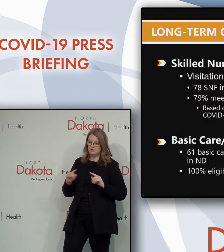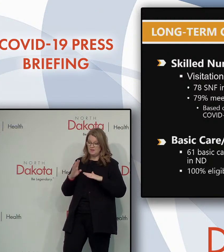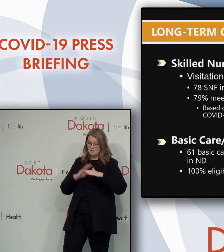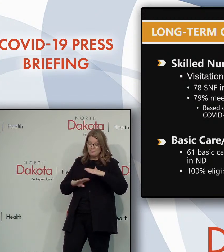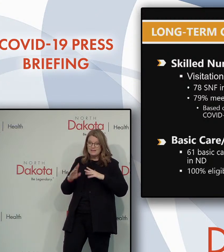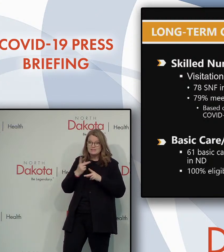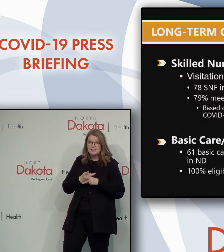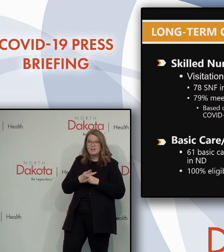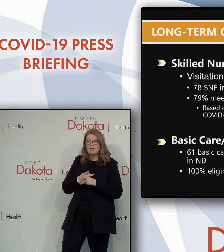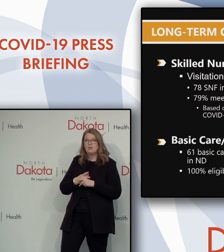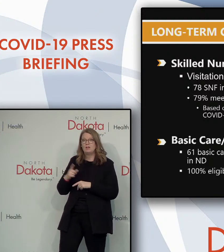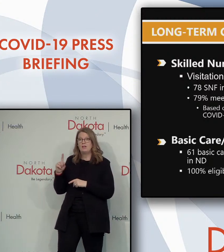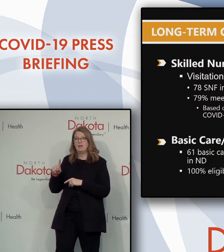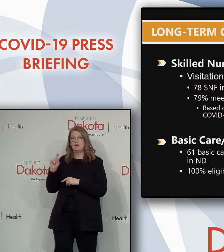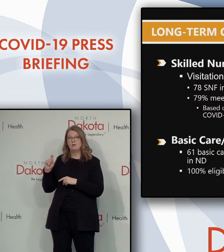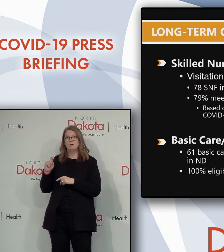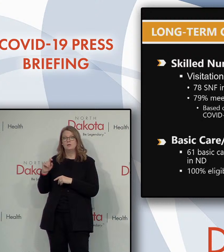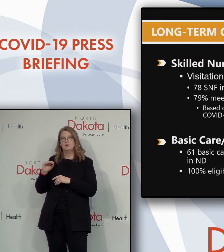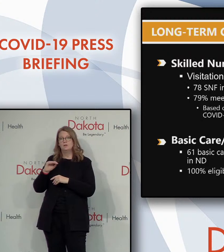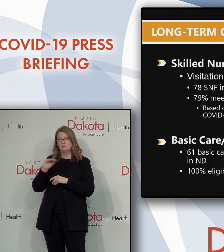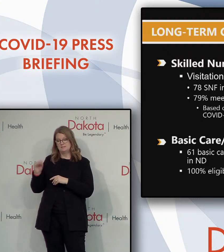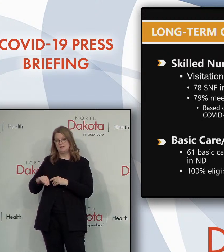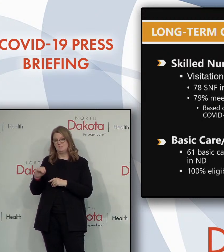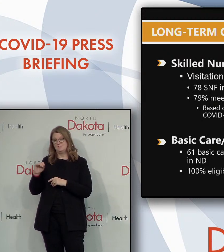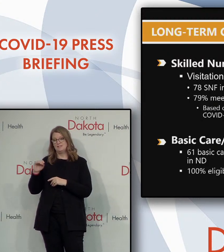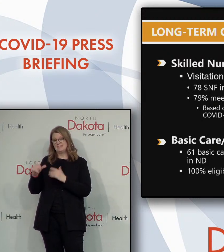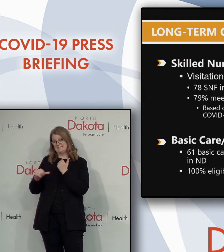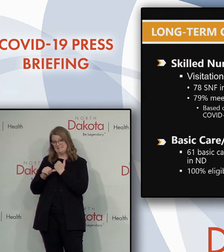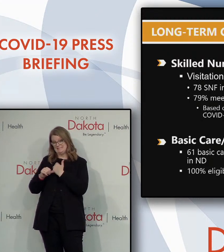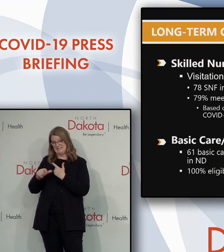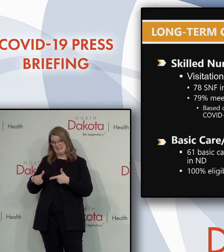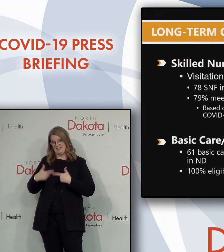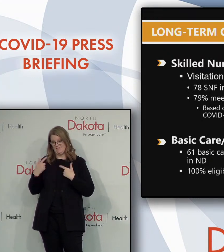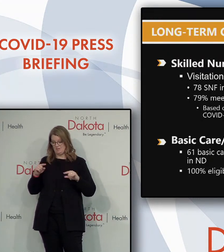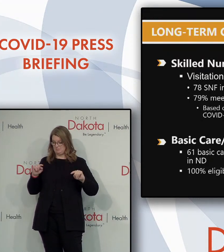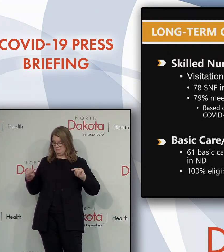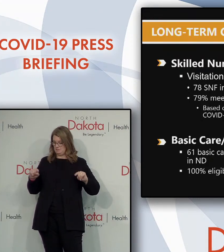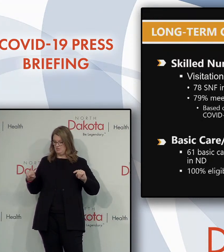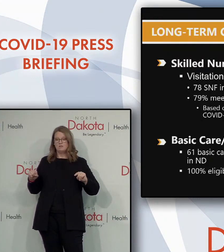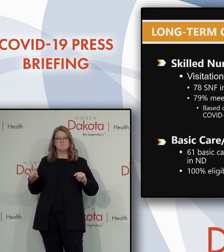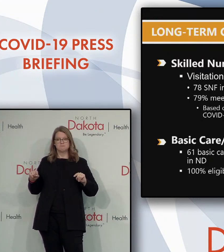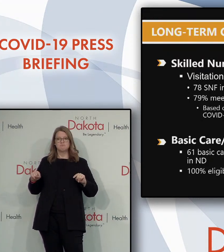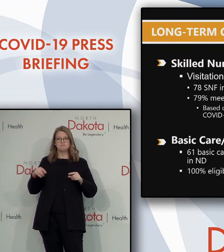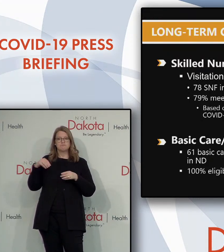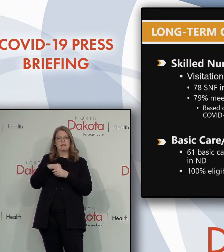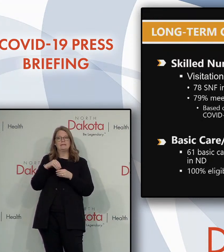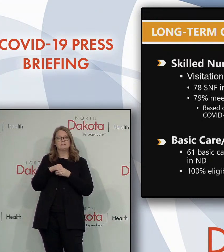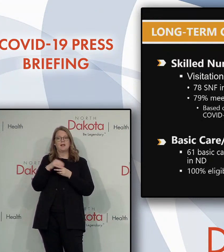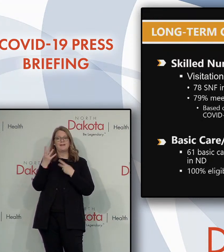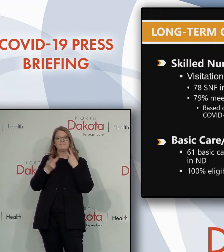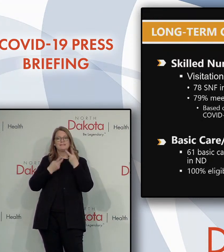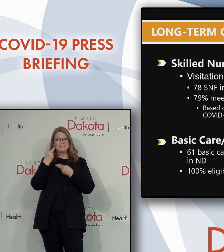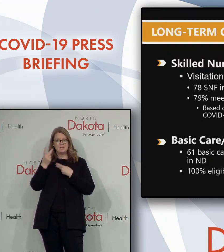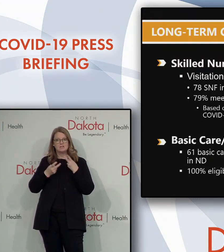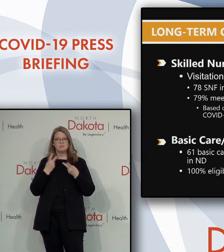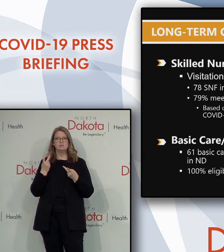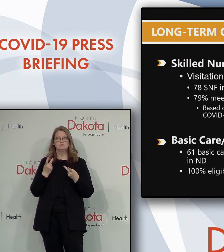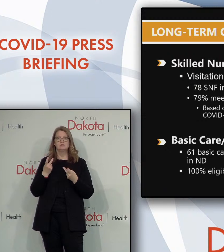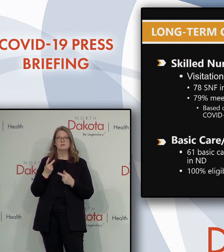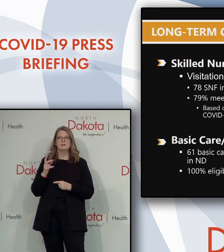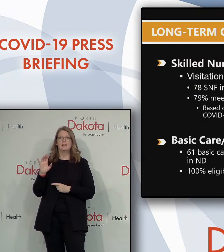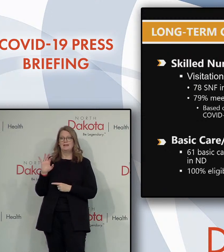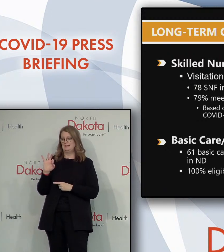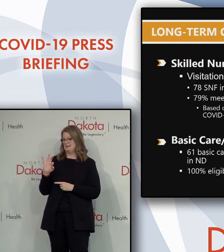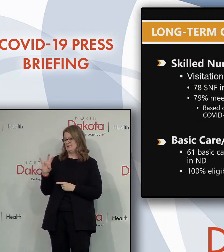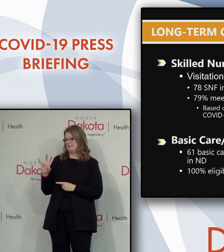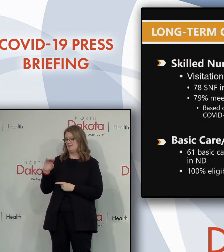and 100% of the 69 assisted livings are eligible today for indoor visitation, and